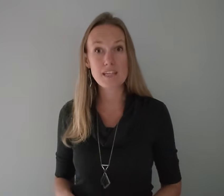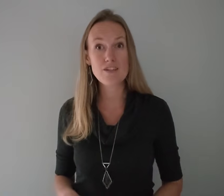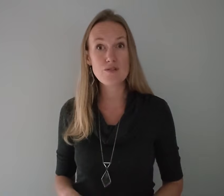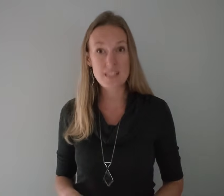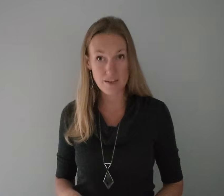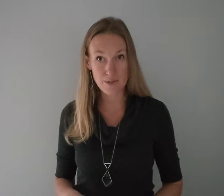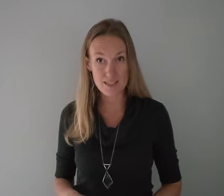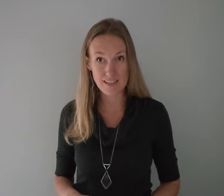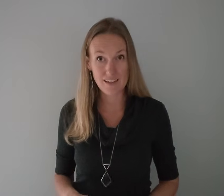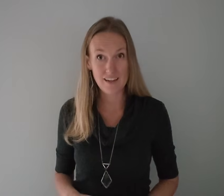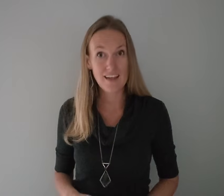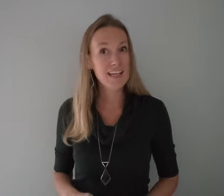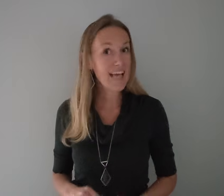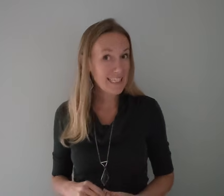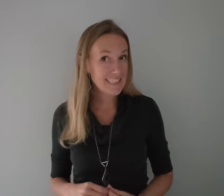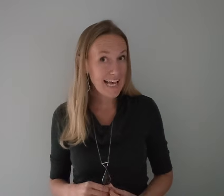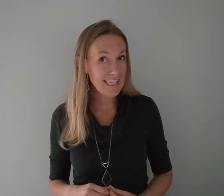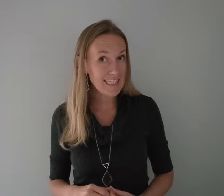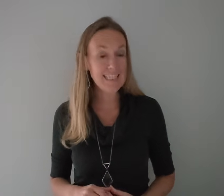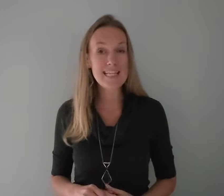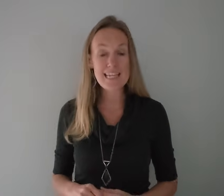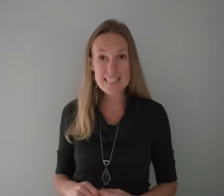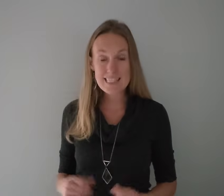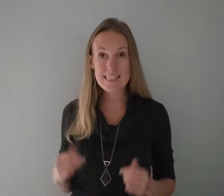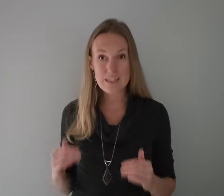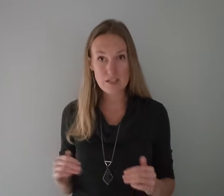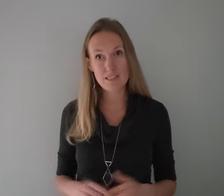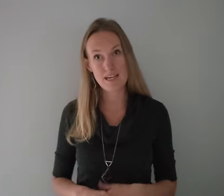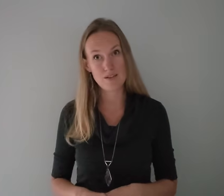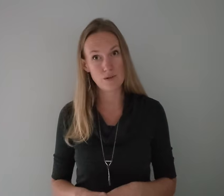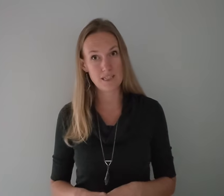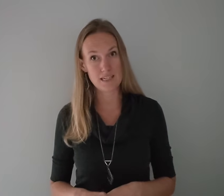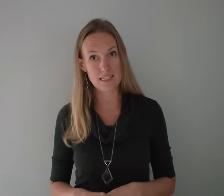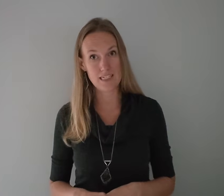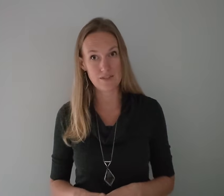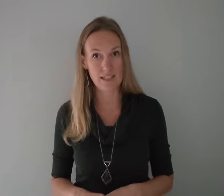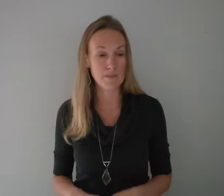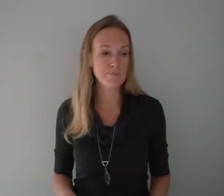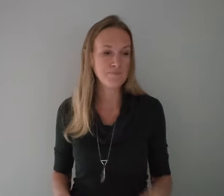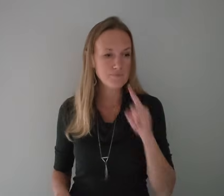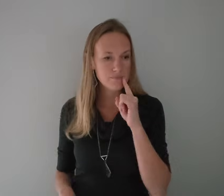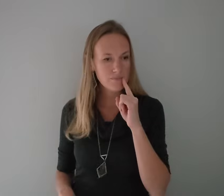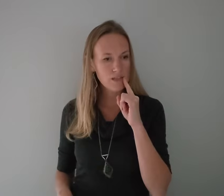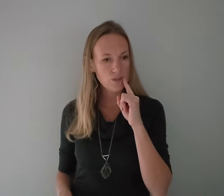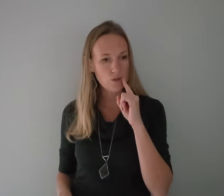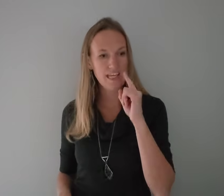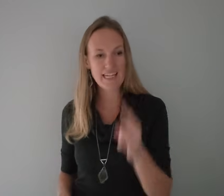to a deaf person, can tell in this circumstance would be signed differently. So can